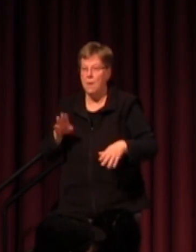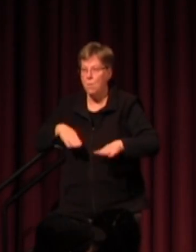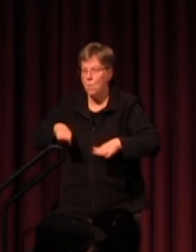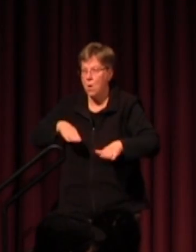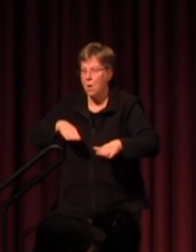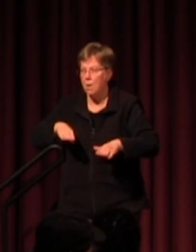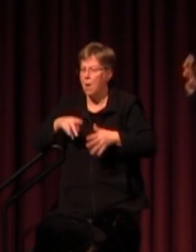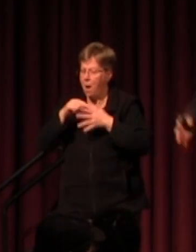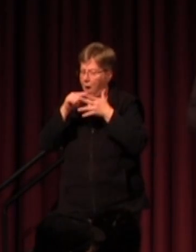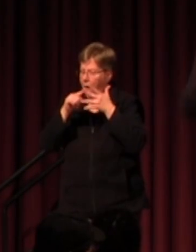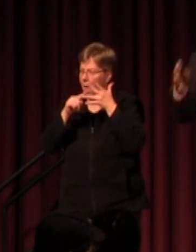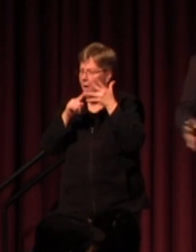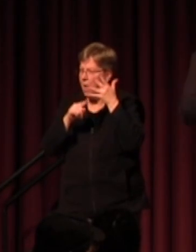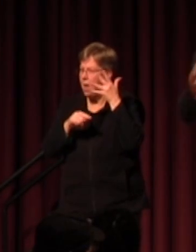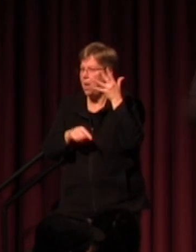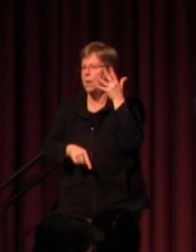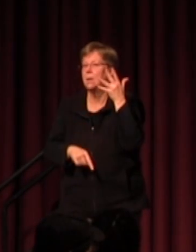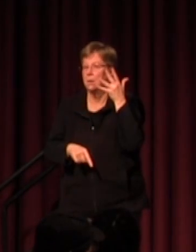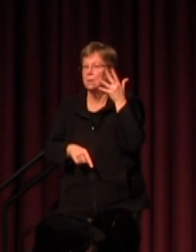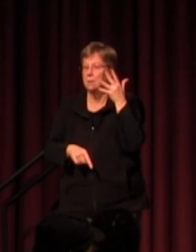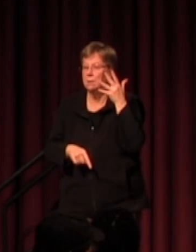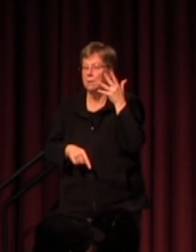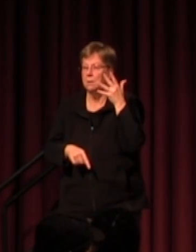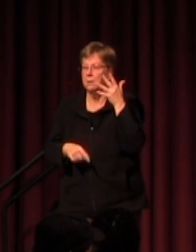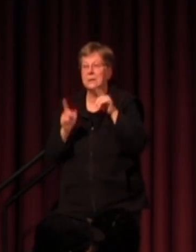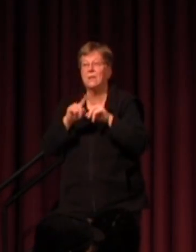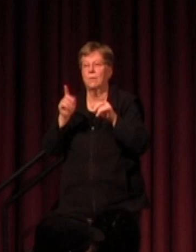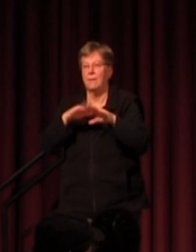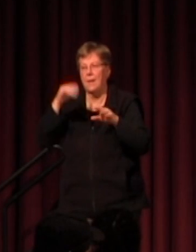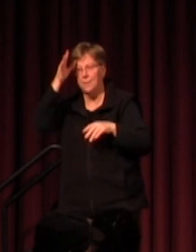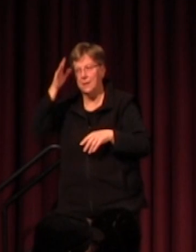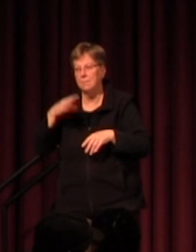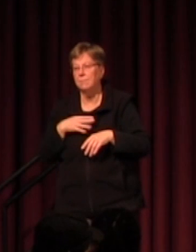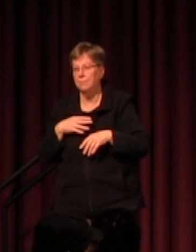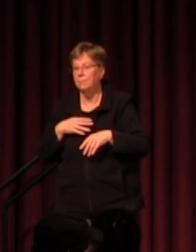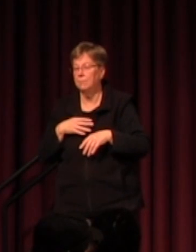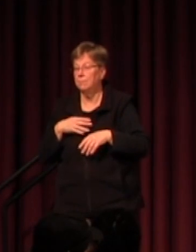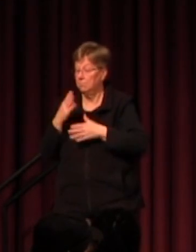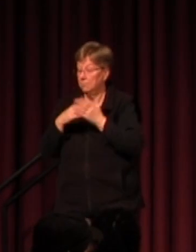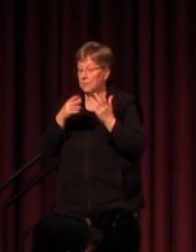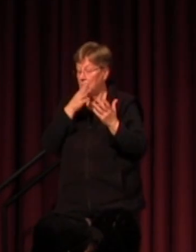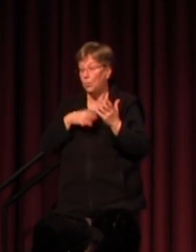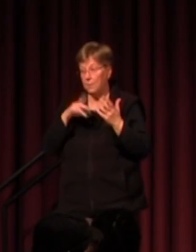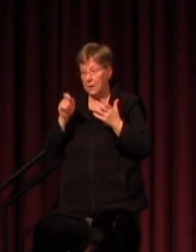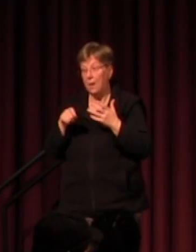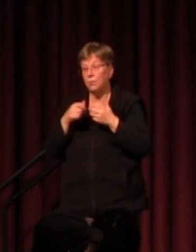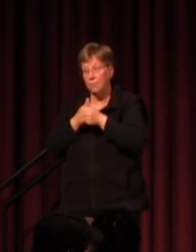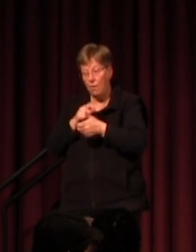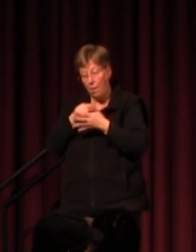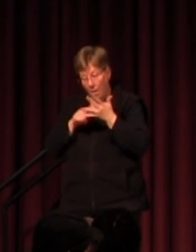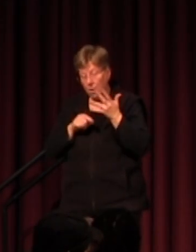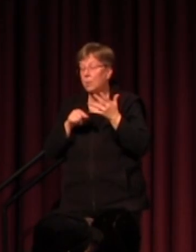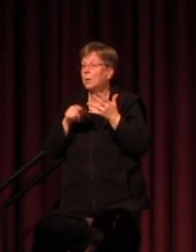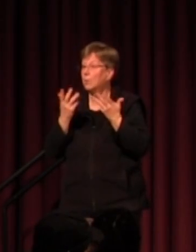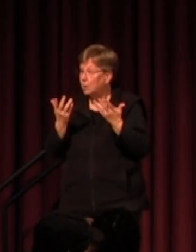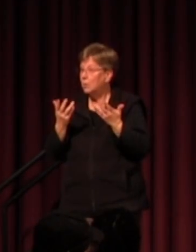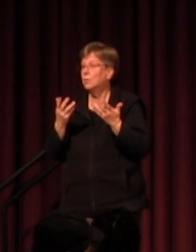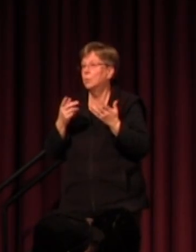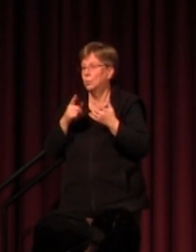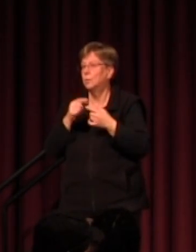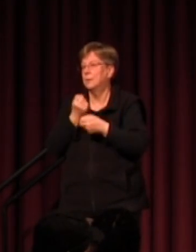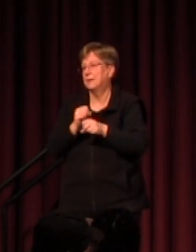Like, there's a whole universe of activities that many women have to go through in order to keep themselves safe